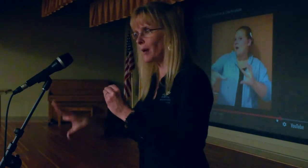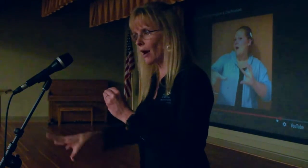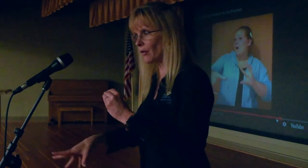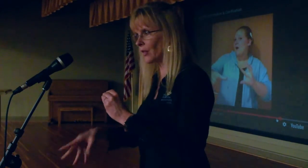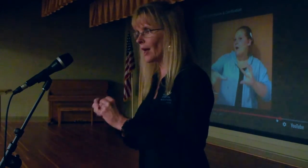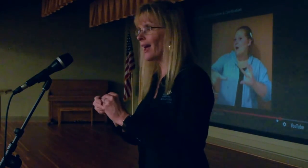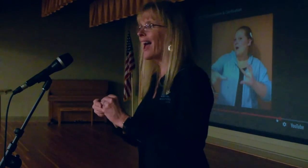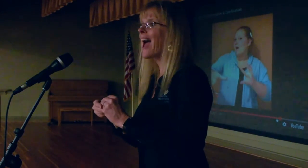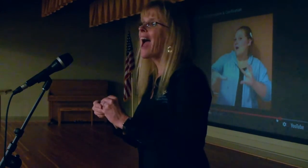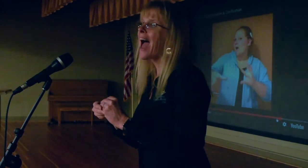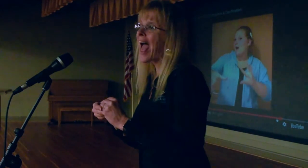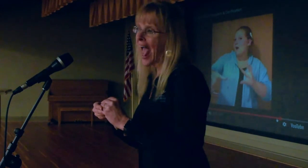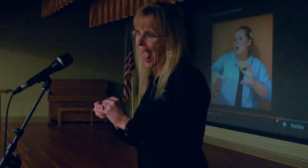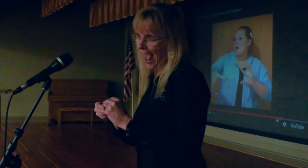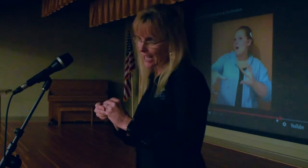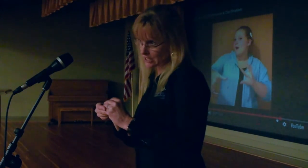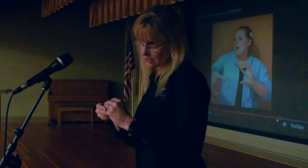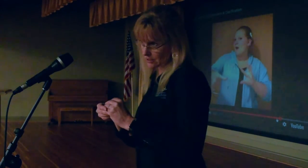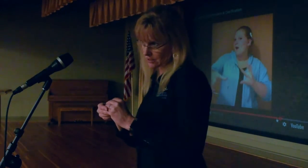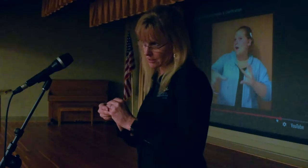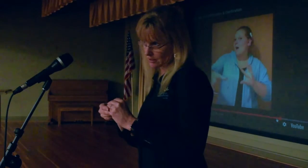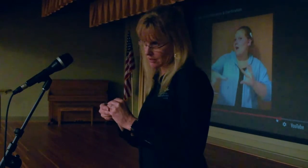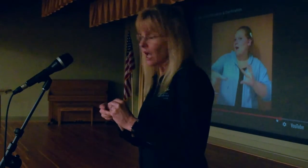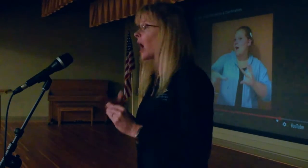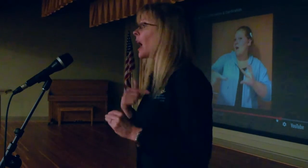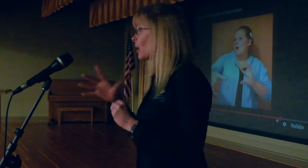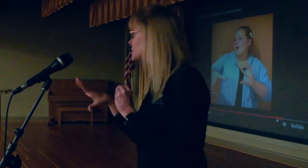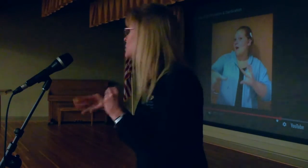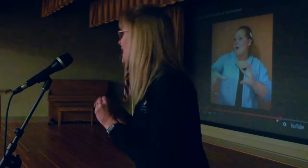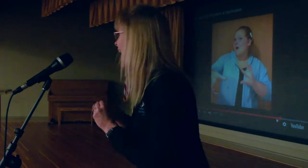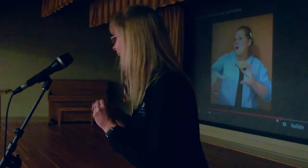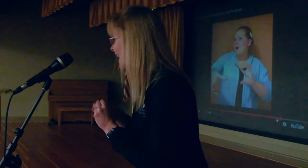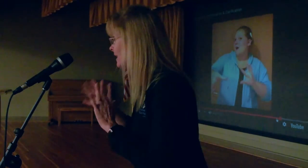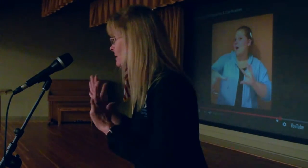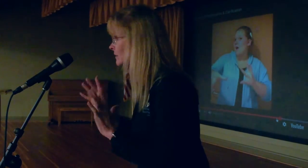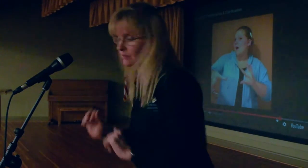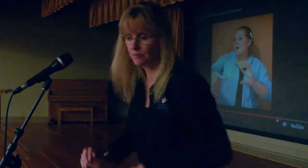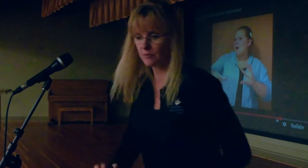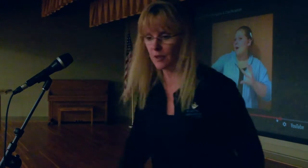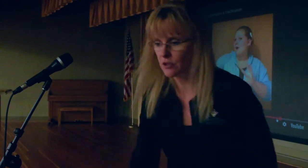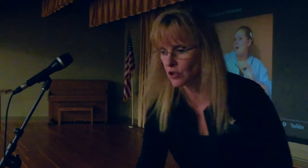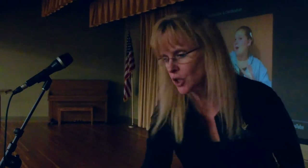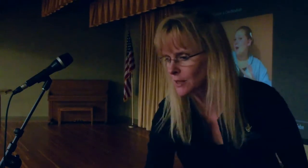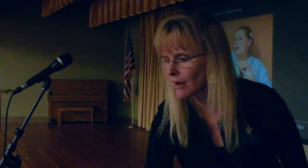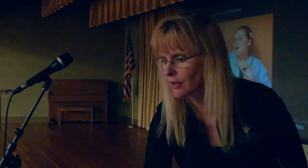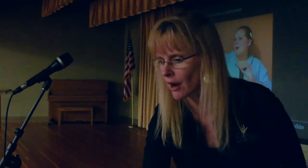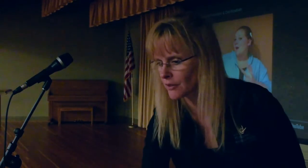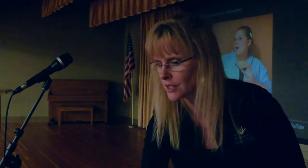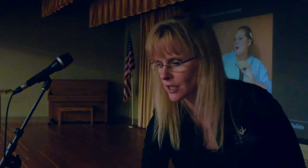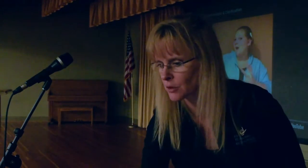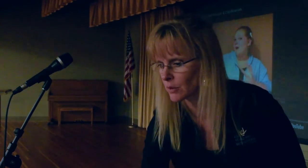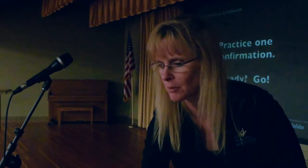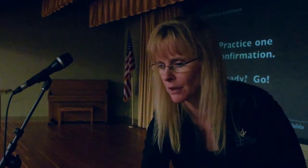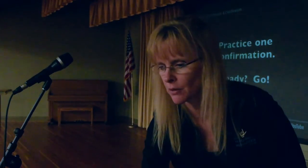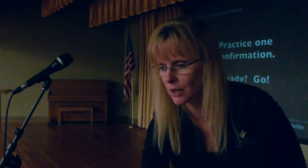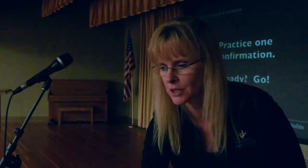mouth, add. I also want to add. So she was having a conversation with me. Watch that